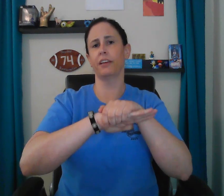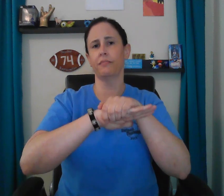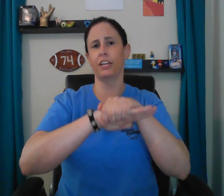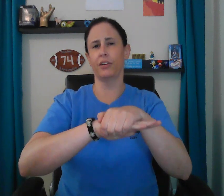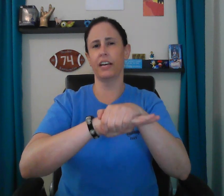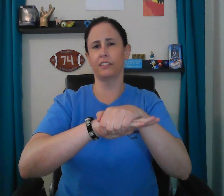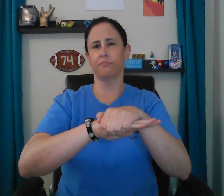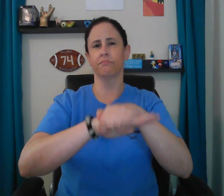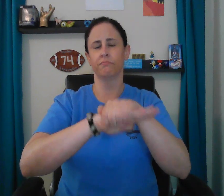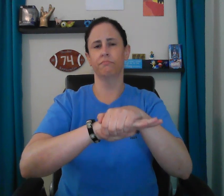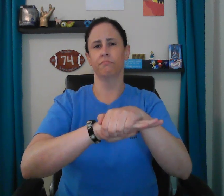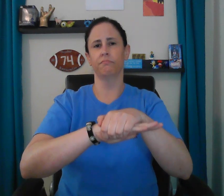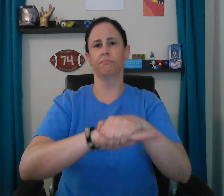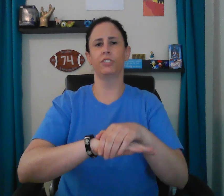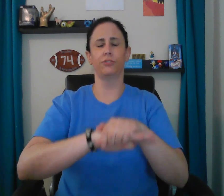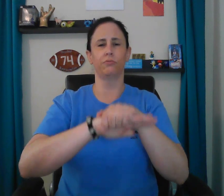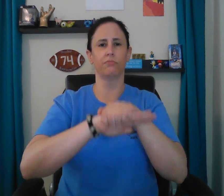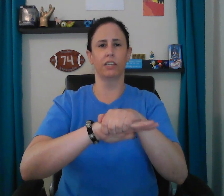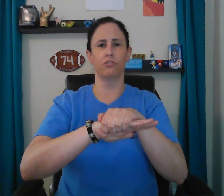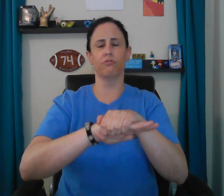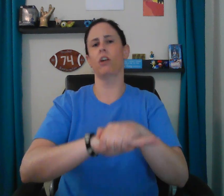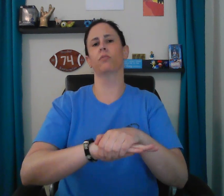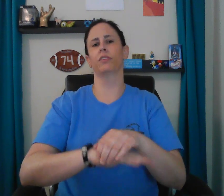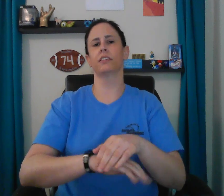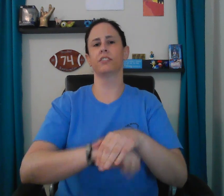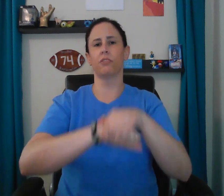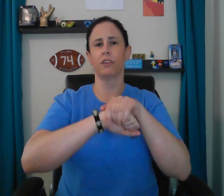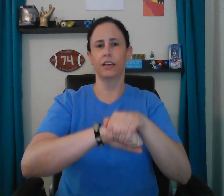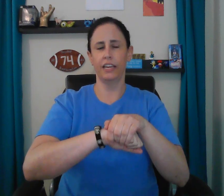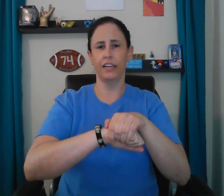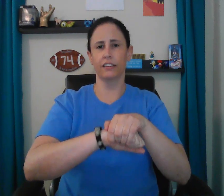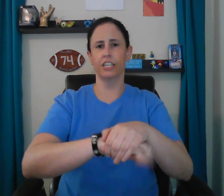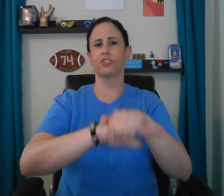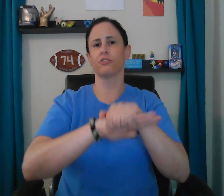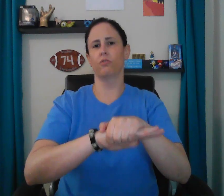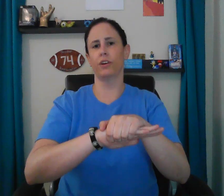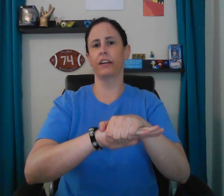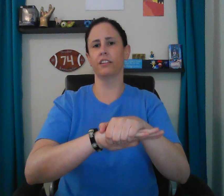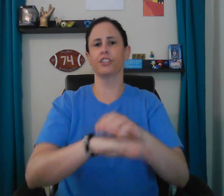it. And you kind of do a little rock with it. So English or English.